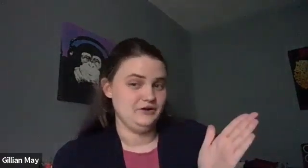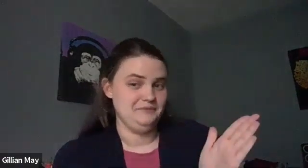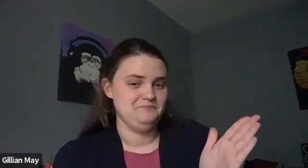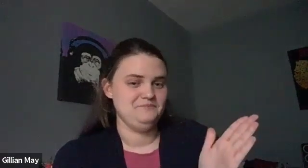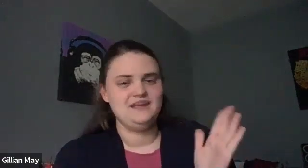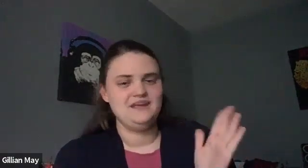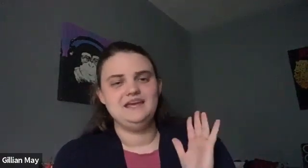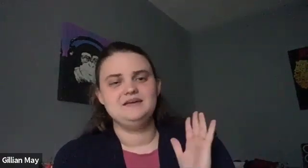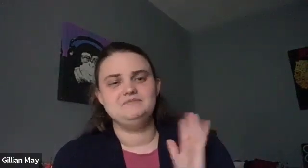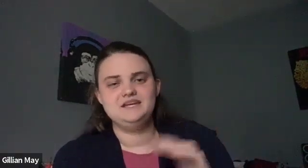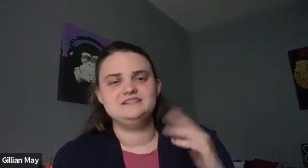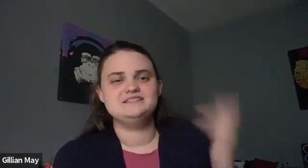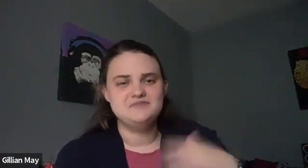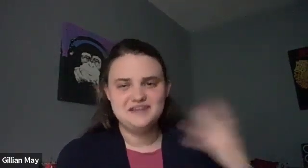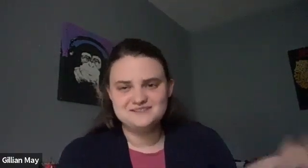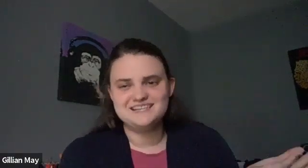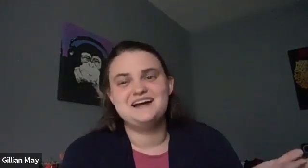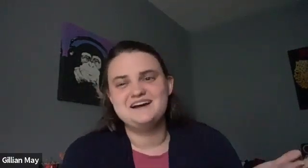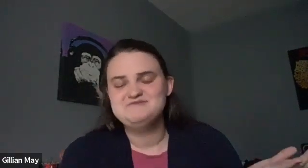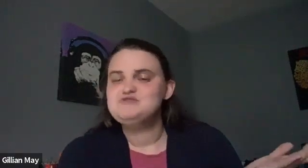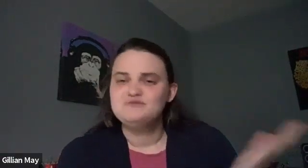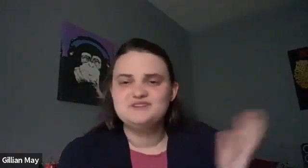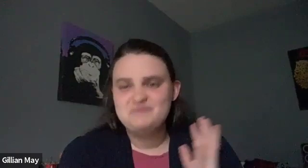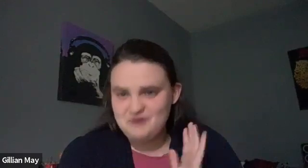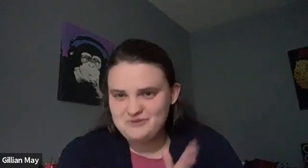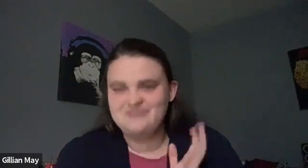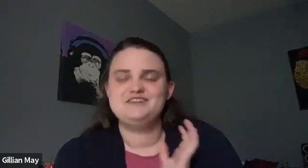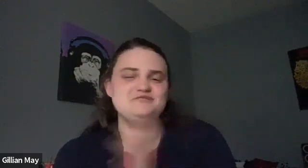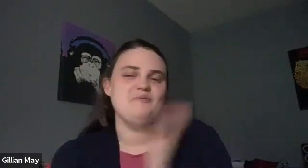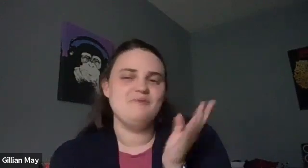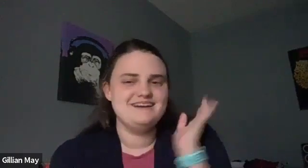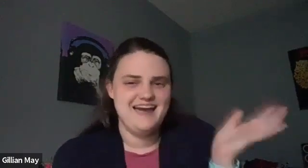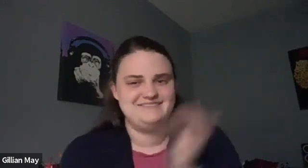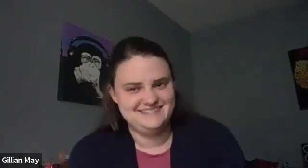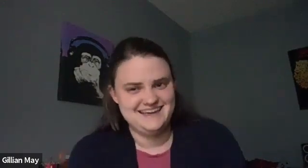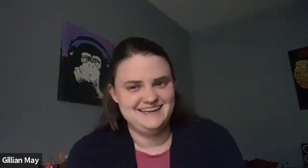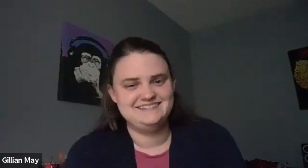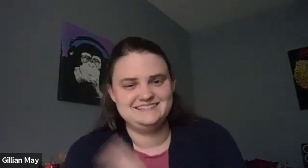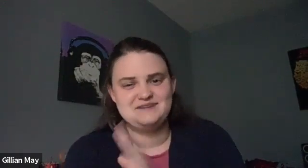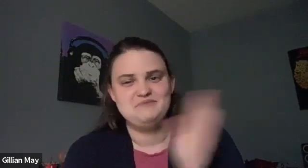hungry. It means something else that's not really appropriate, that you don't want to have to say to